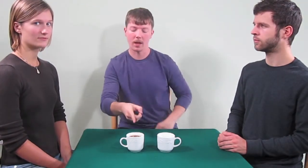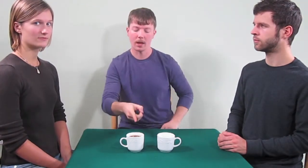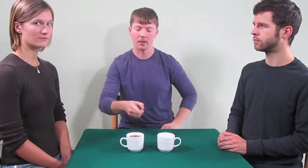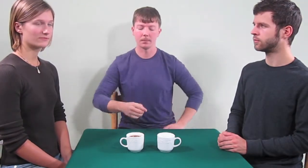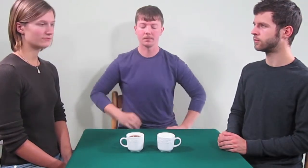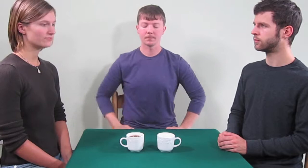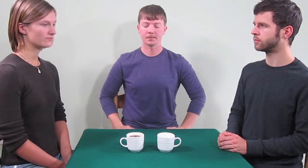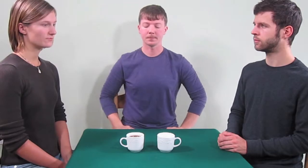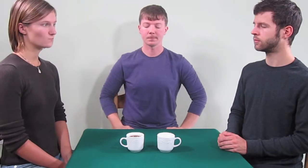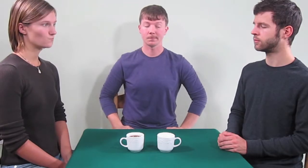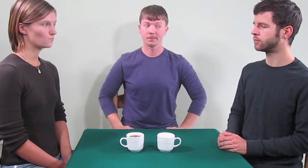é.